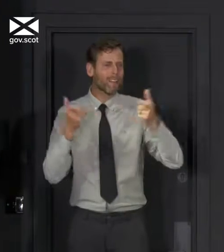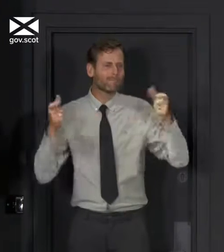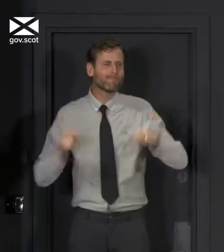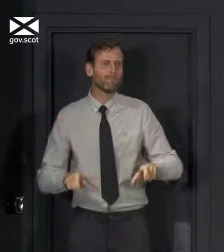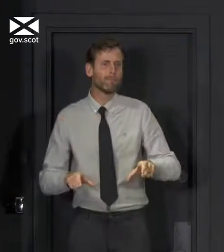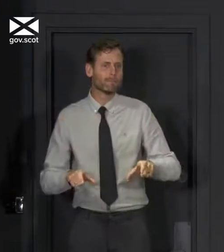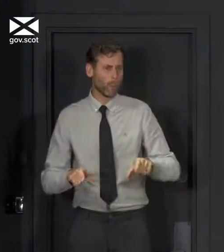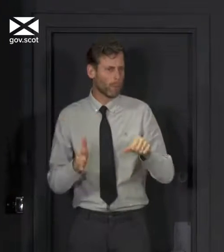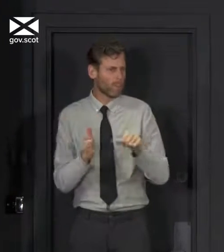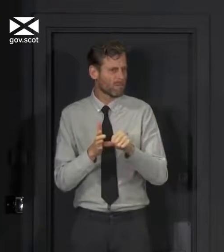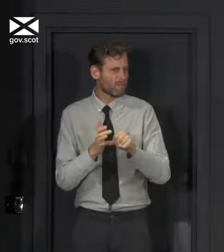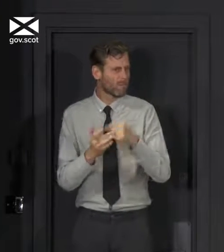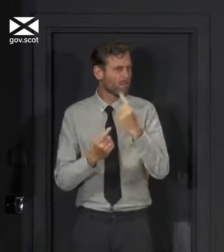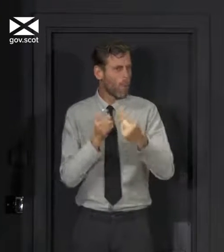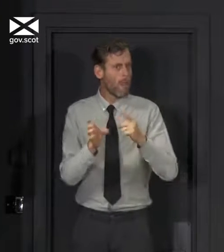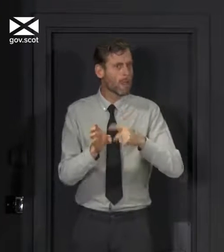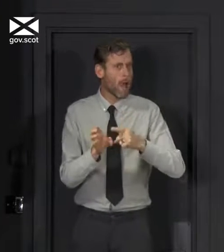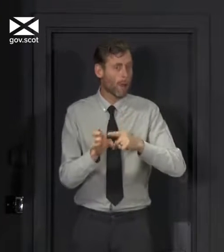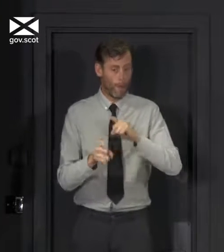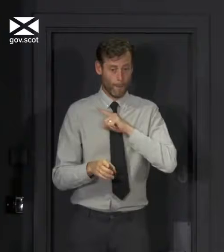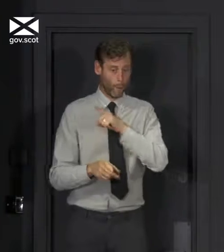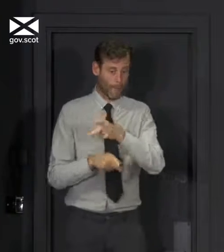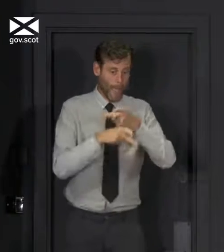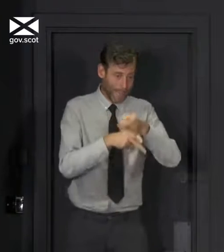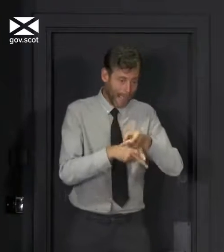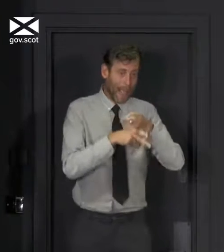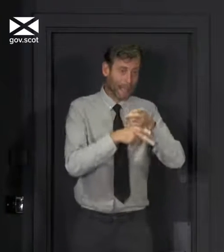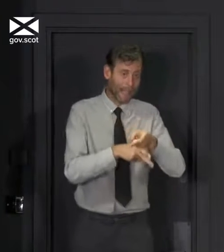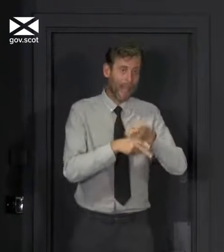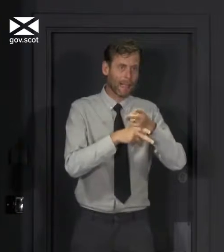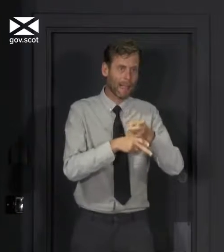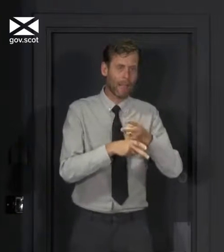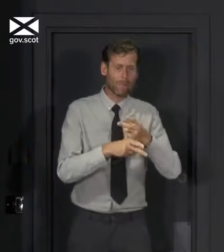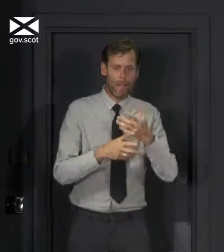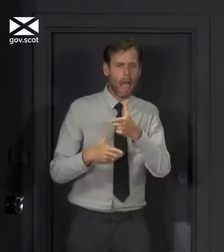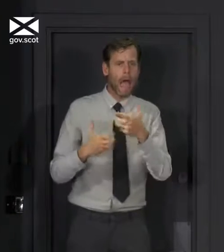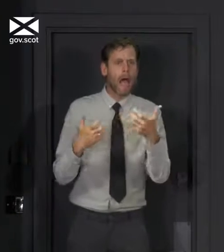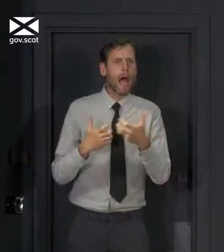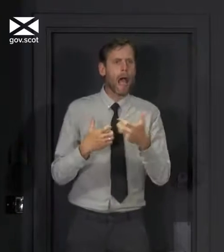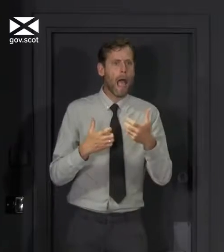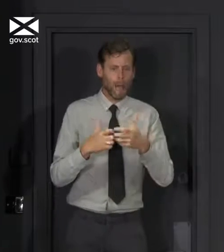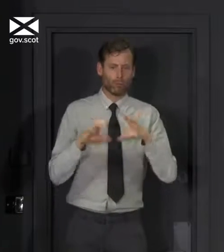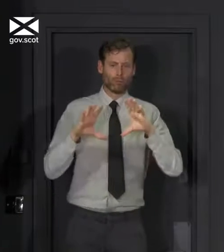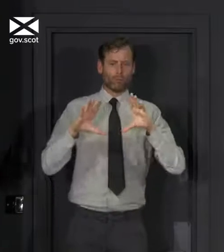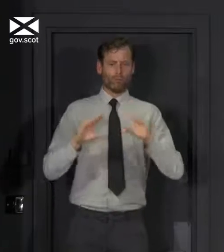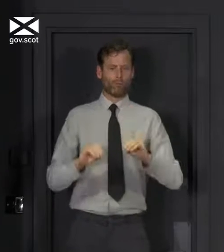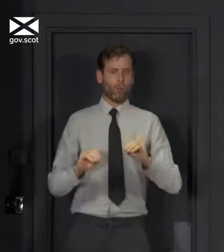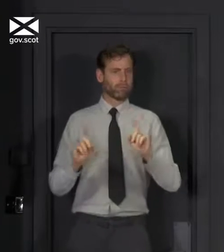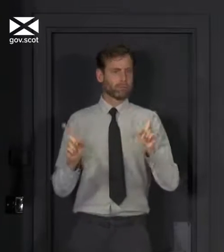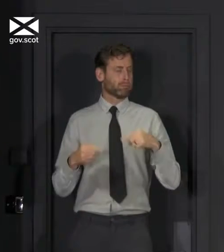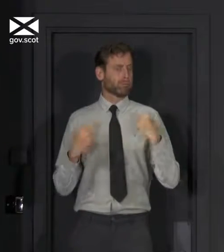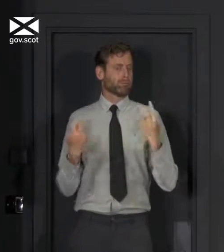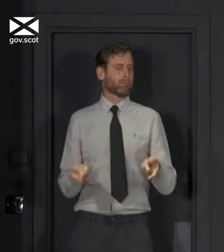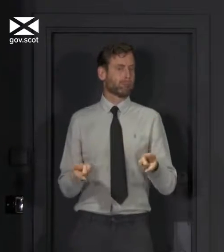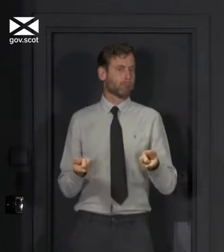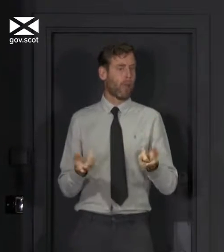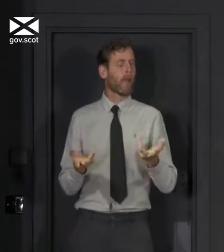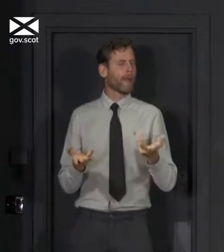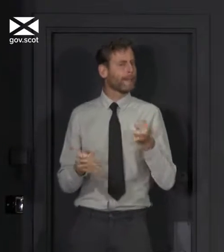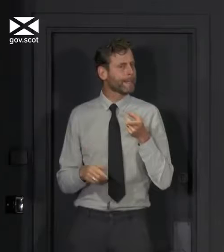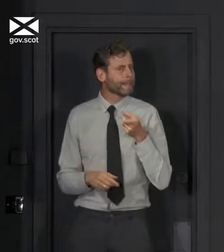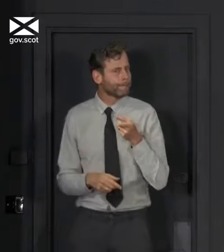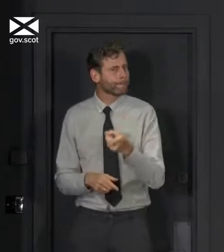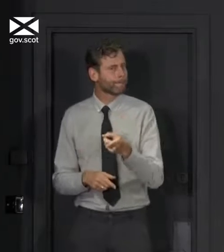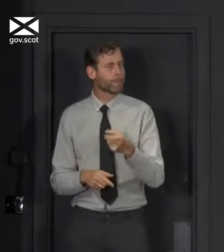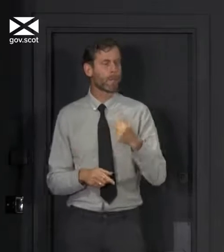many of whom will not have been able to take a break from their caring responsibilities at all. So today we are providing